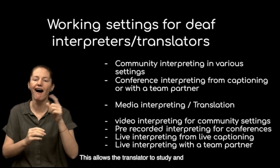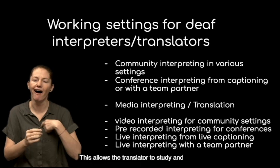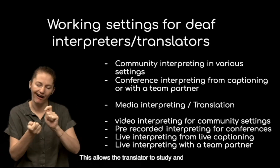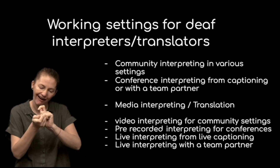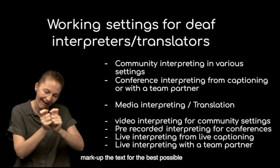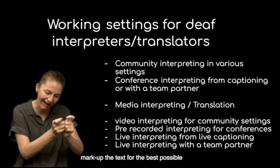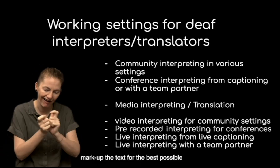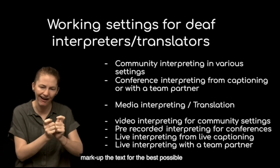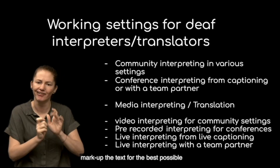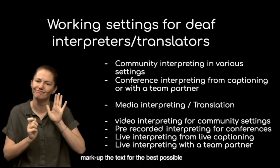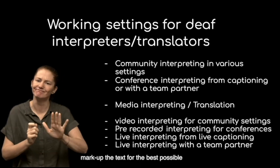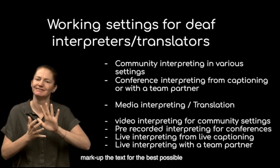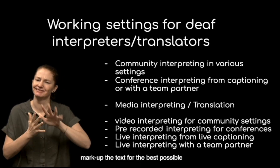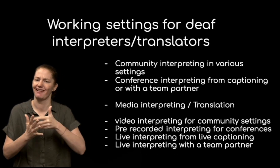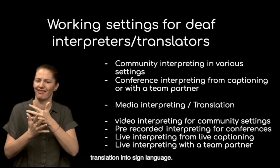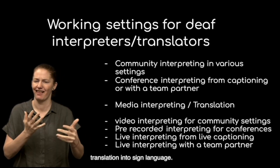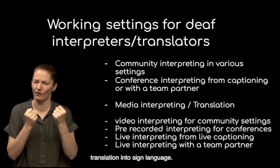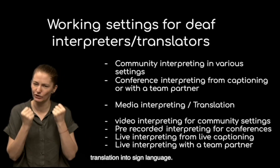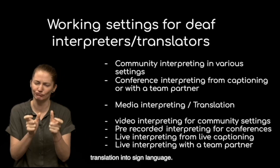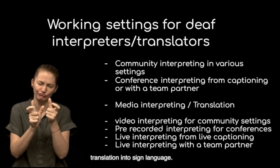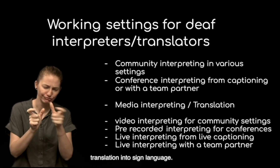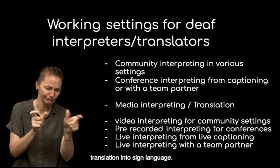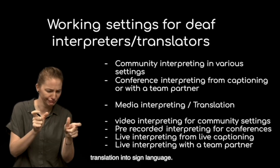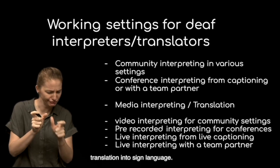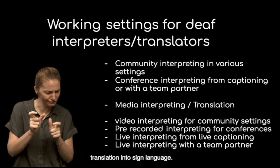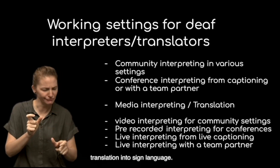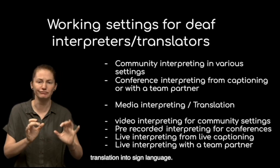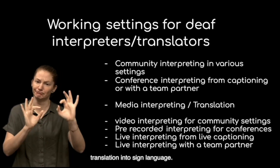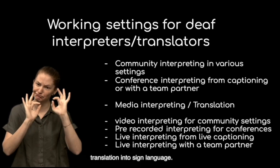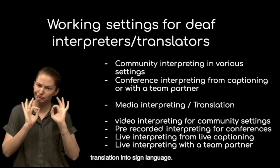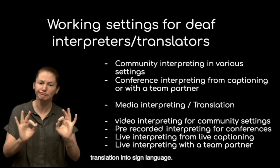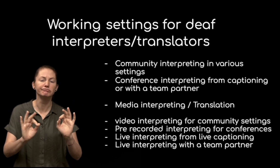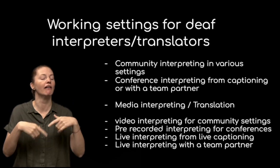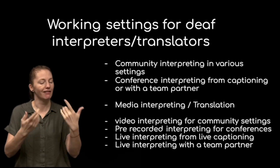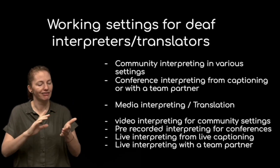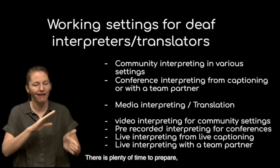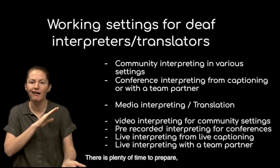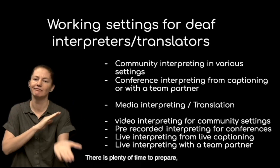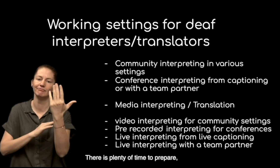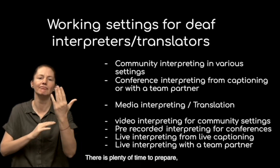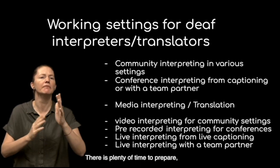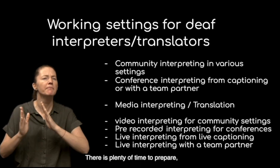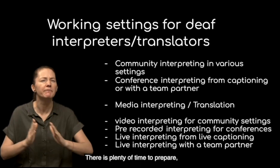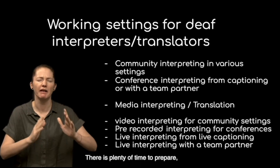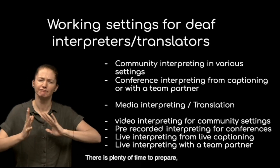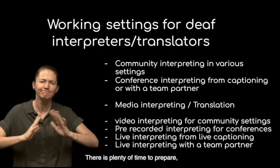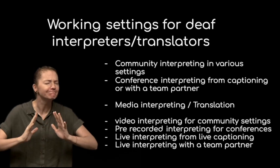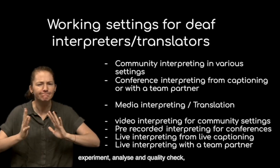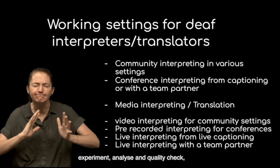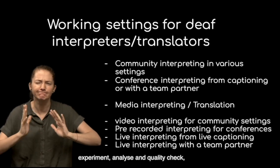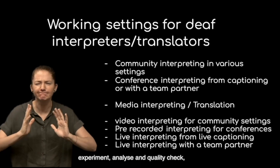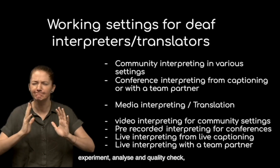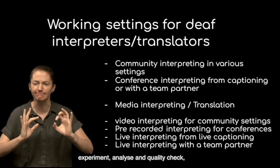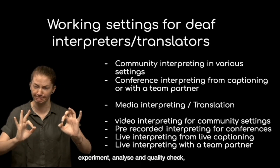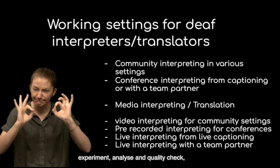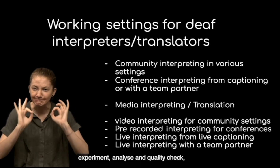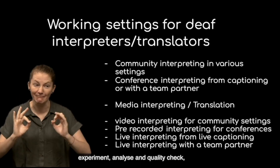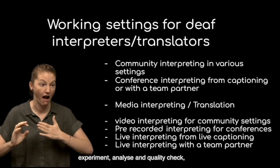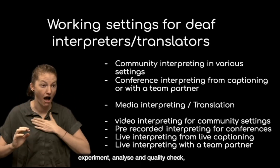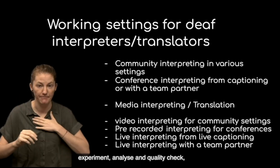receive materials with a generous deadline. This allows the translator to study and mark up the text for the best possible translation into sign language. There